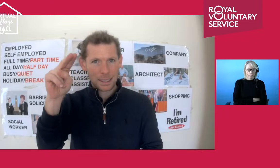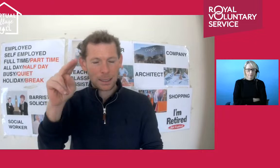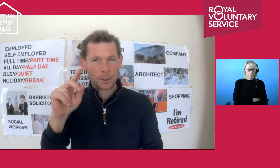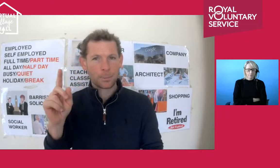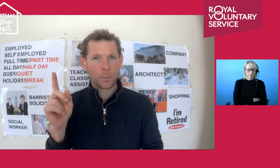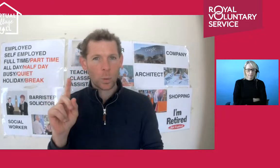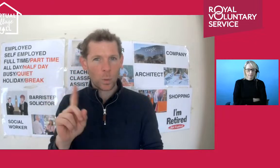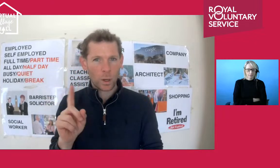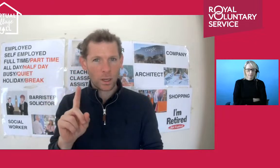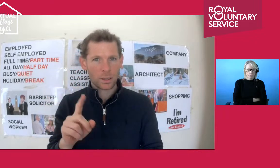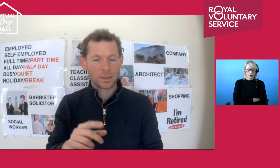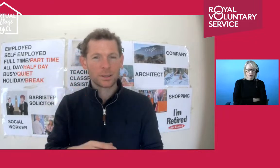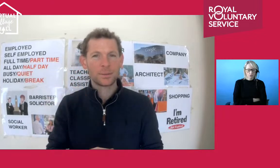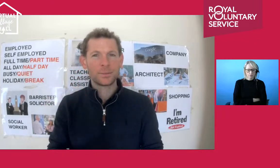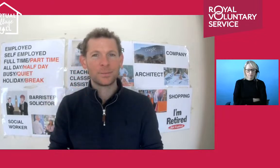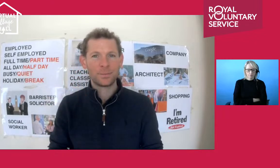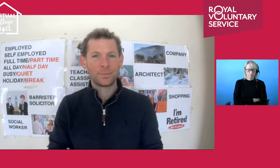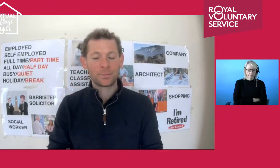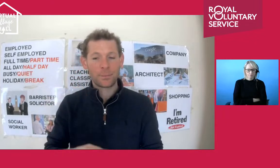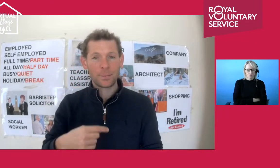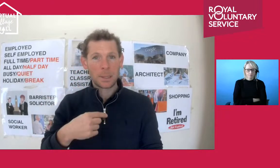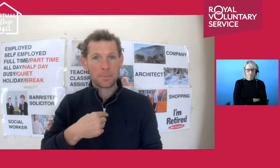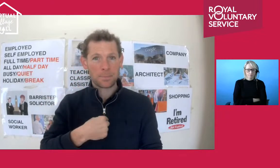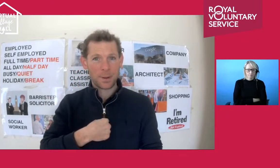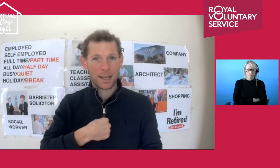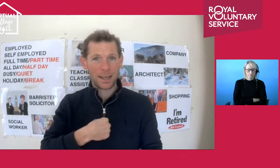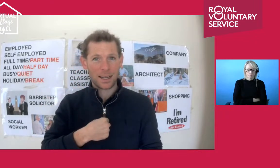Your name is what?